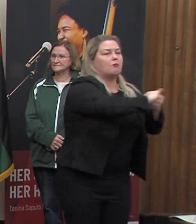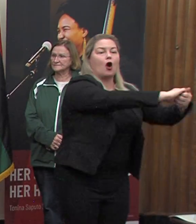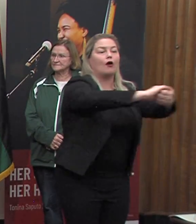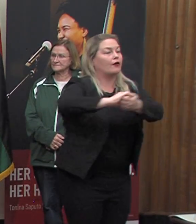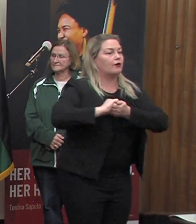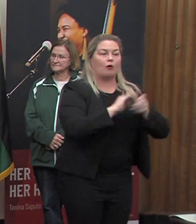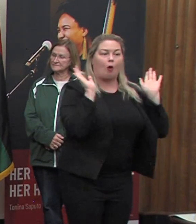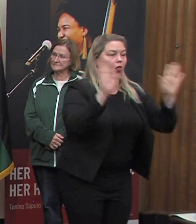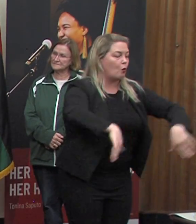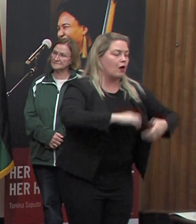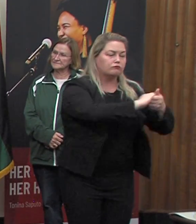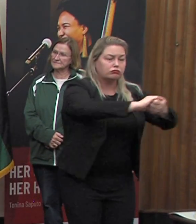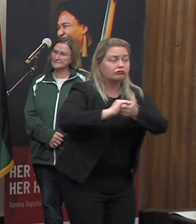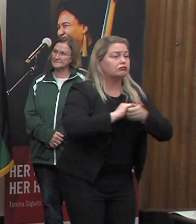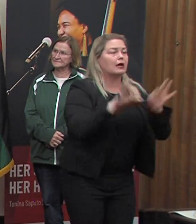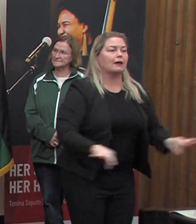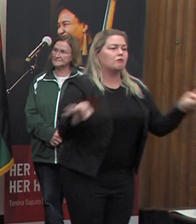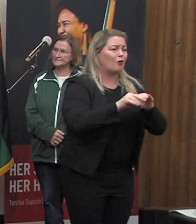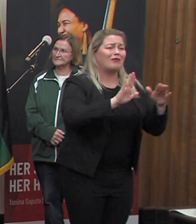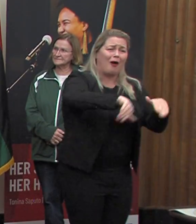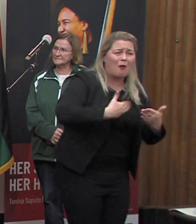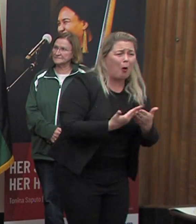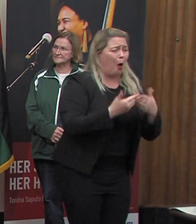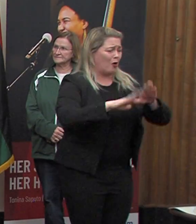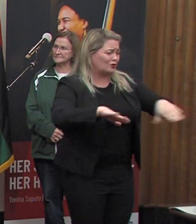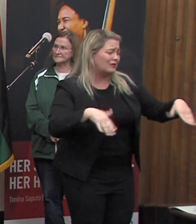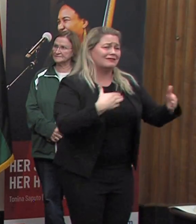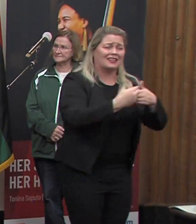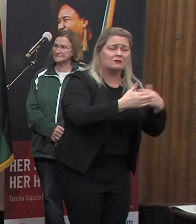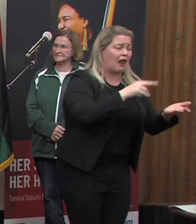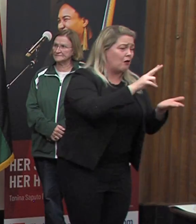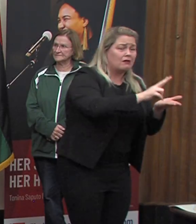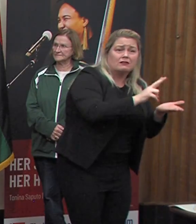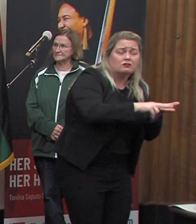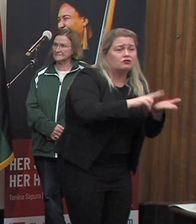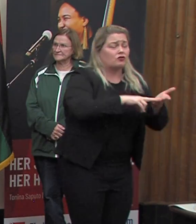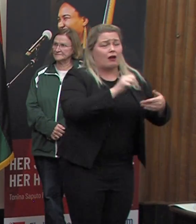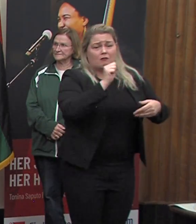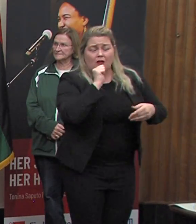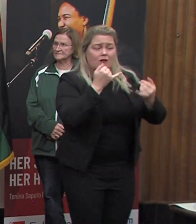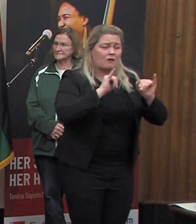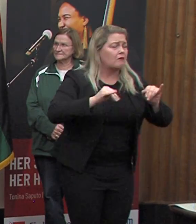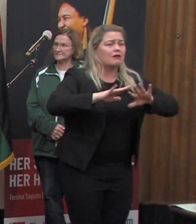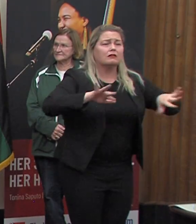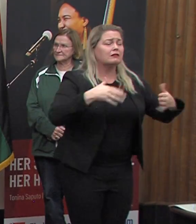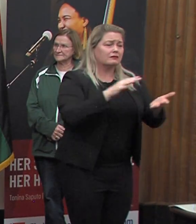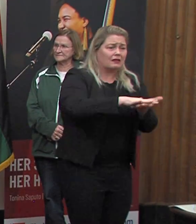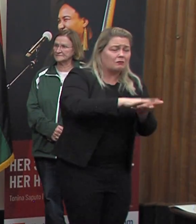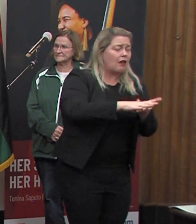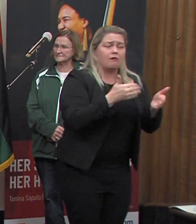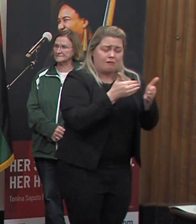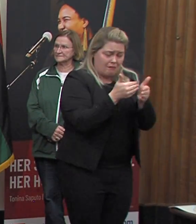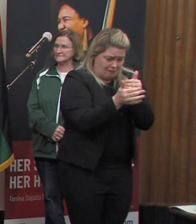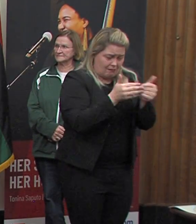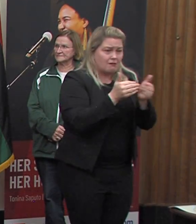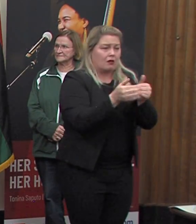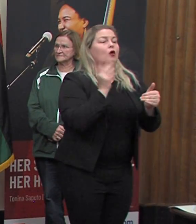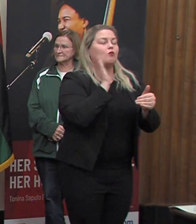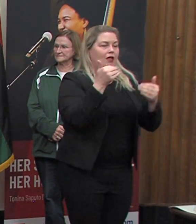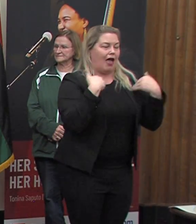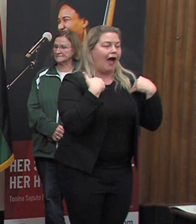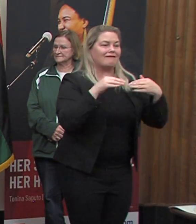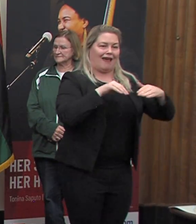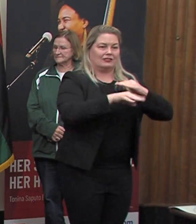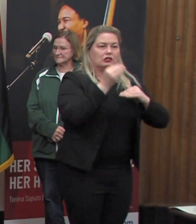that everyone, every child, no matter whether you attend charter, independent, private, or public, or county, will have access to